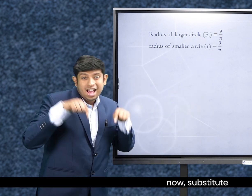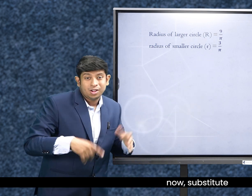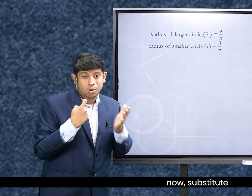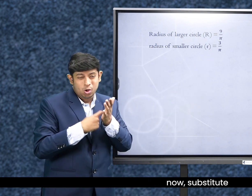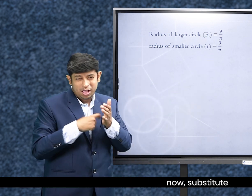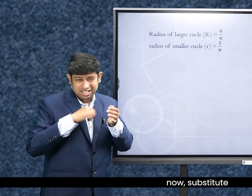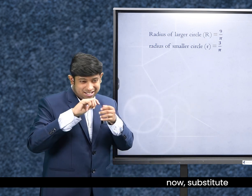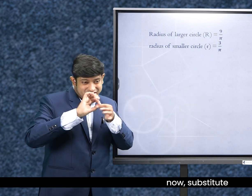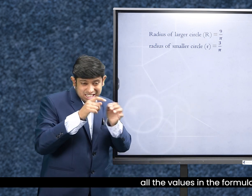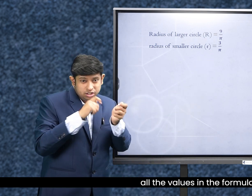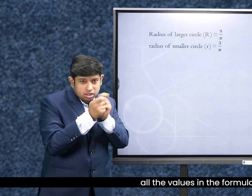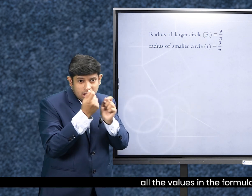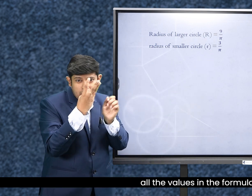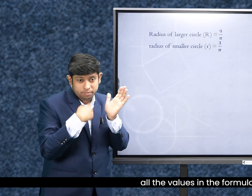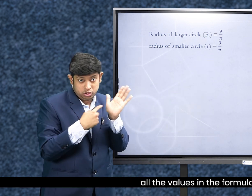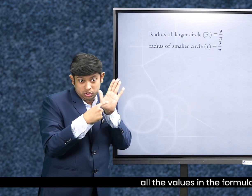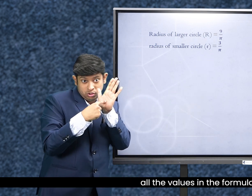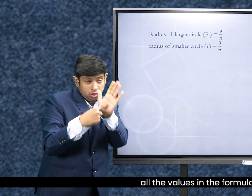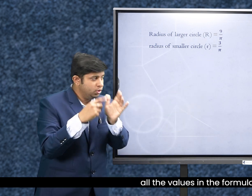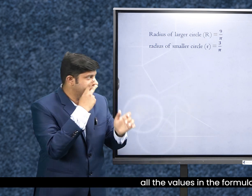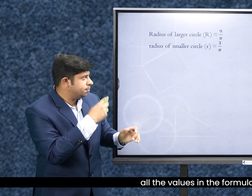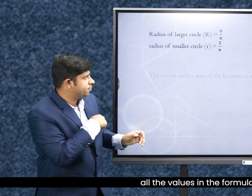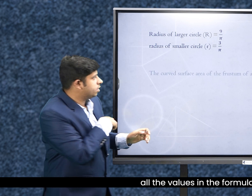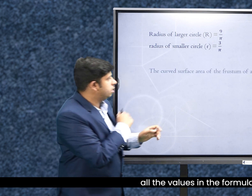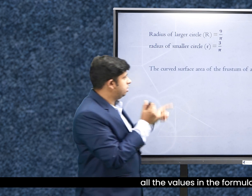Now substitute all the values in the formula.